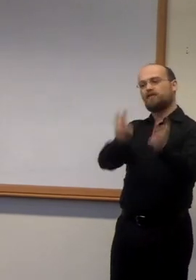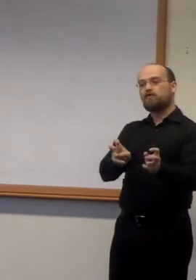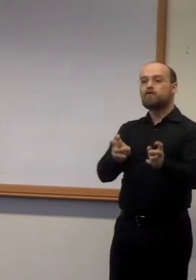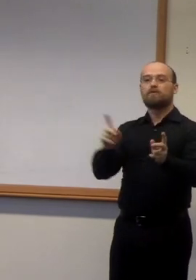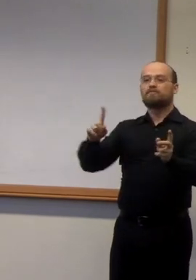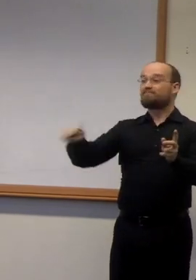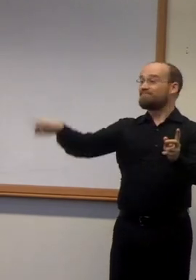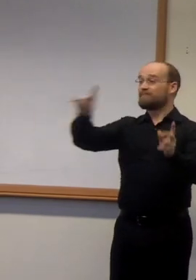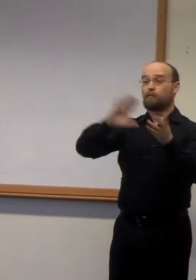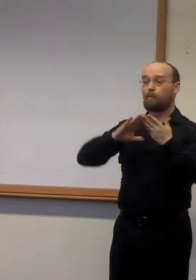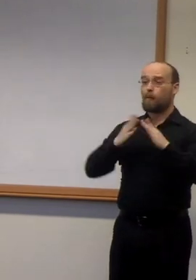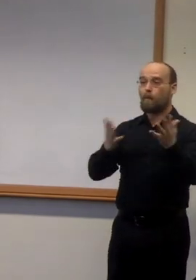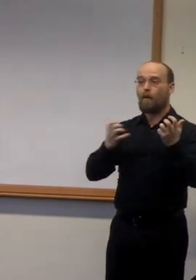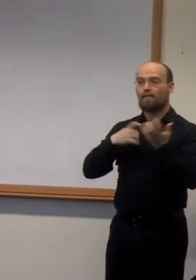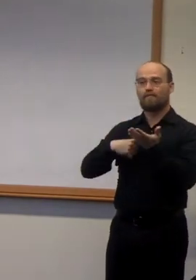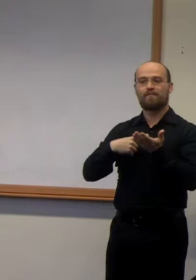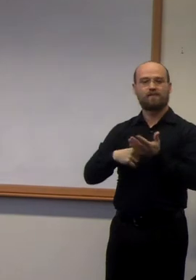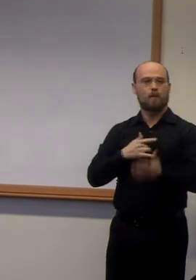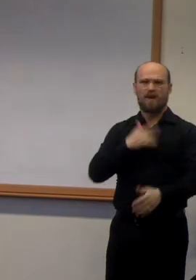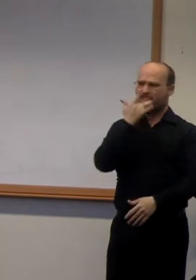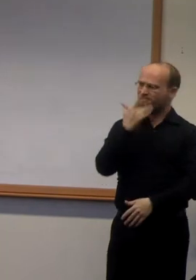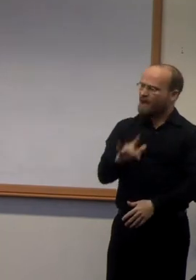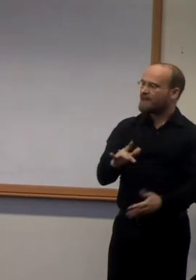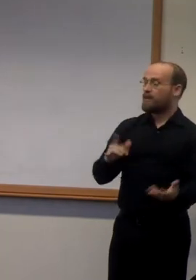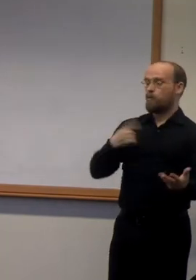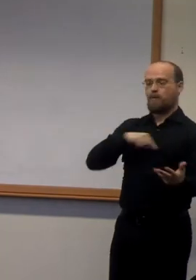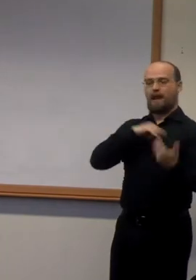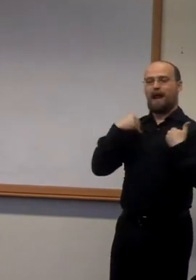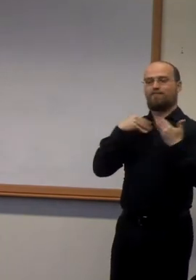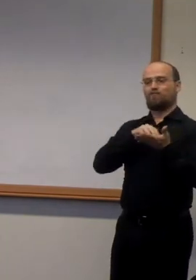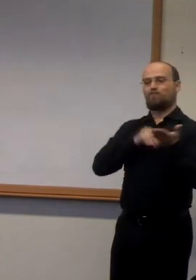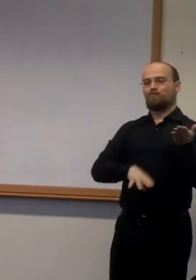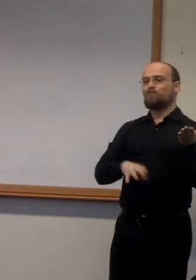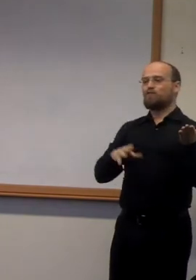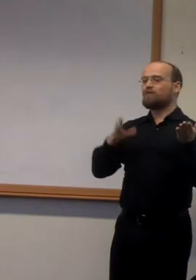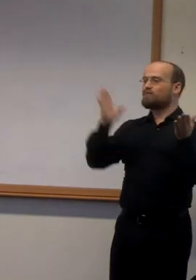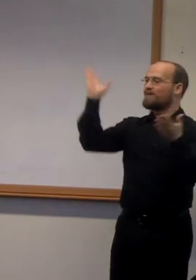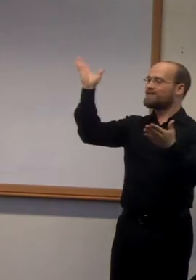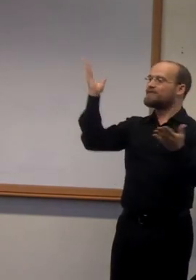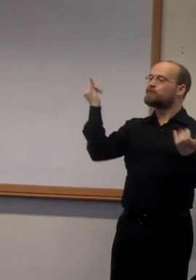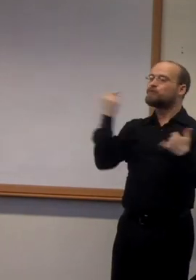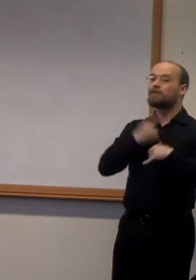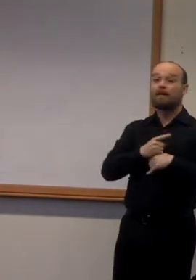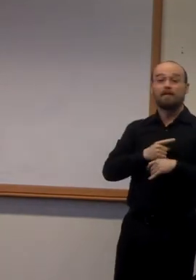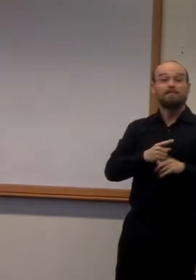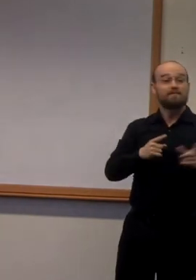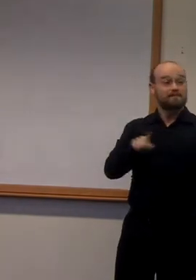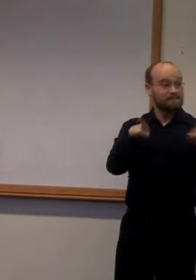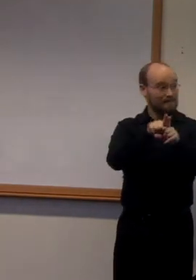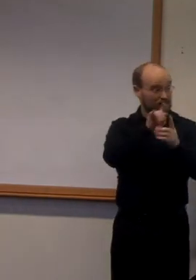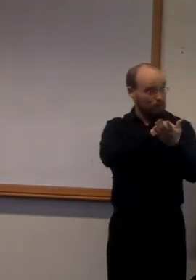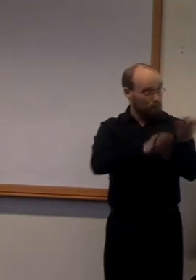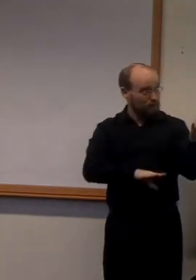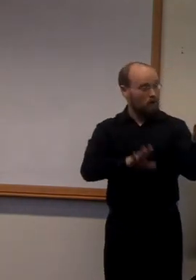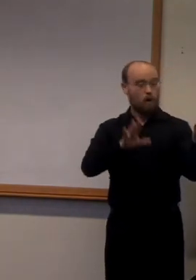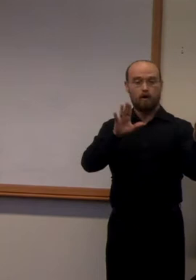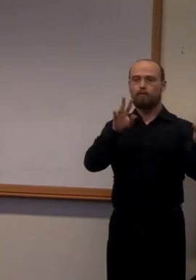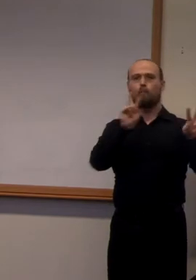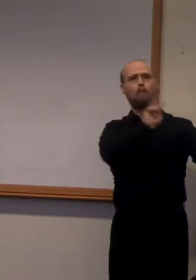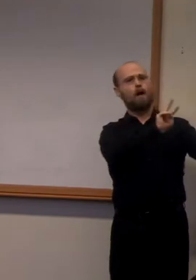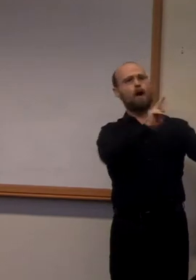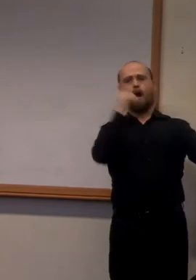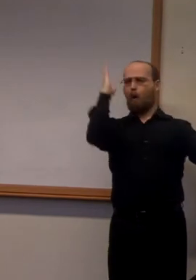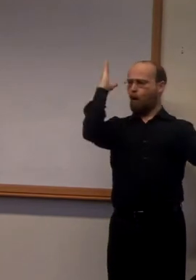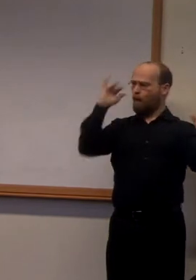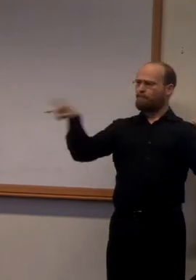And we are really lucky today. We have a student presentation. And as students, I hope that will inspire you to want